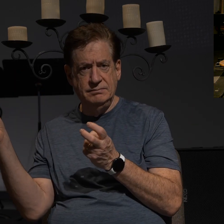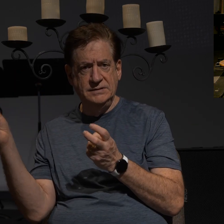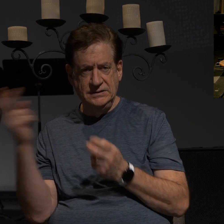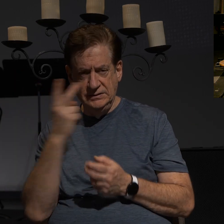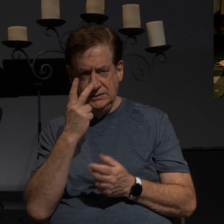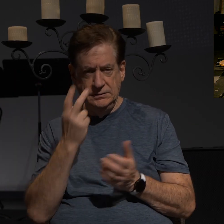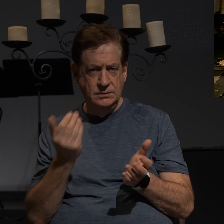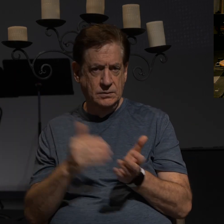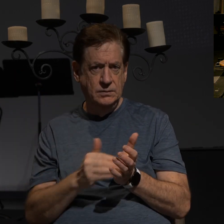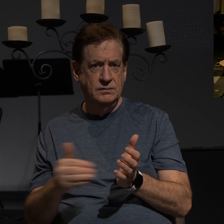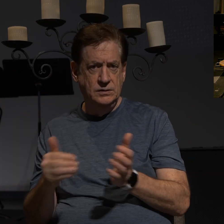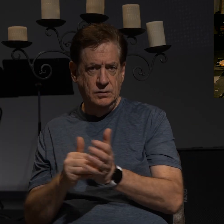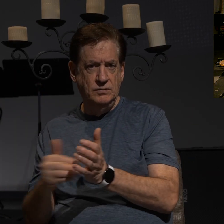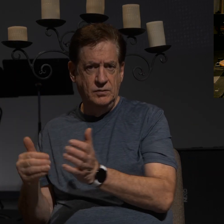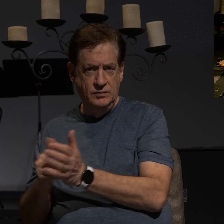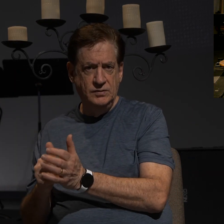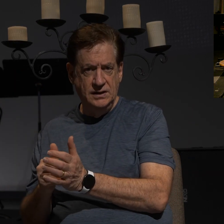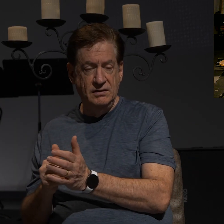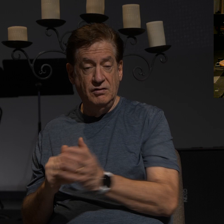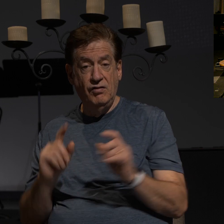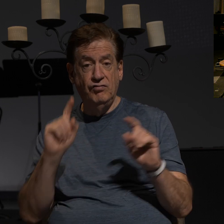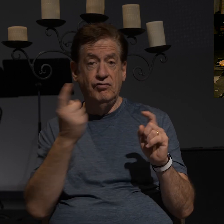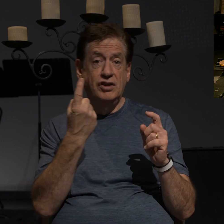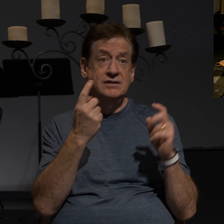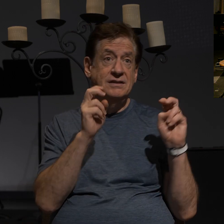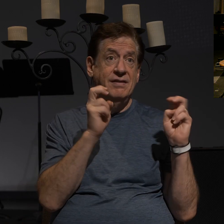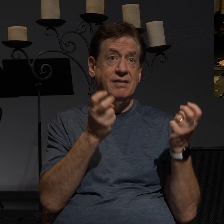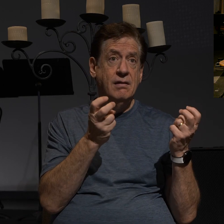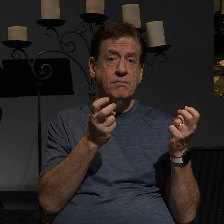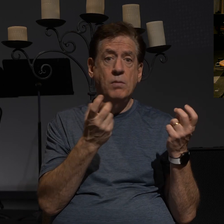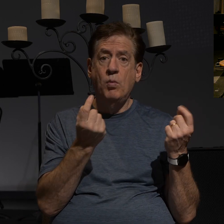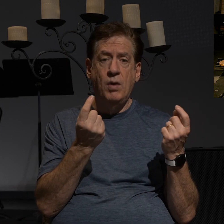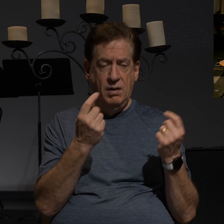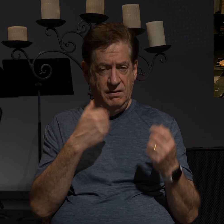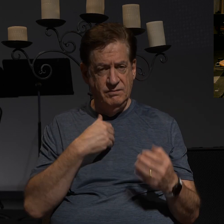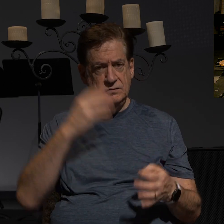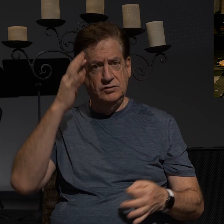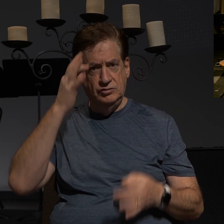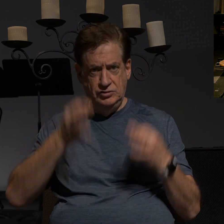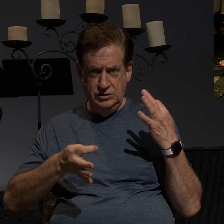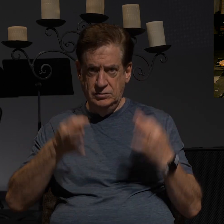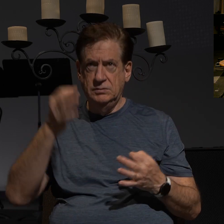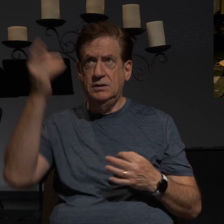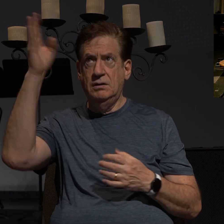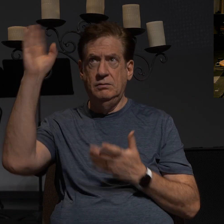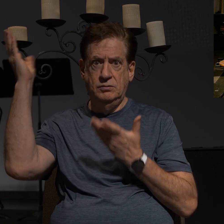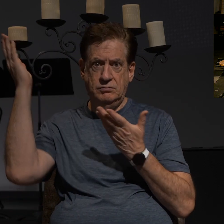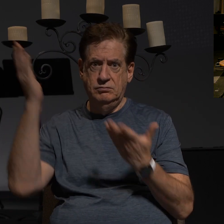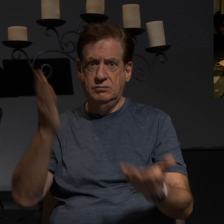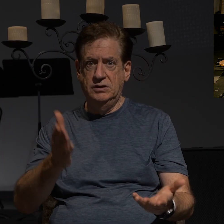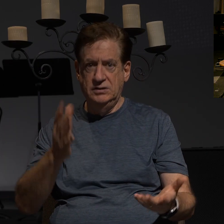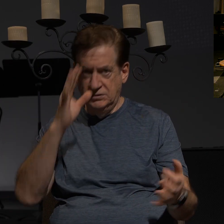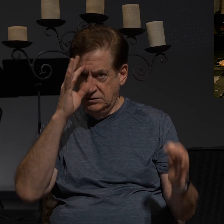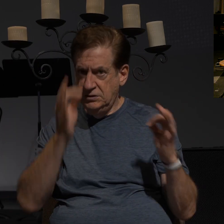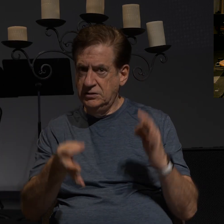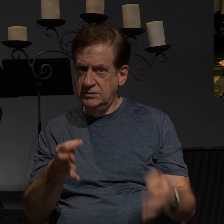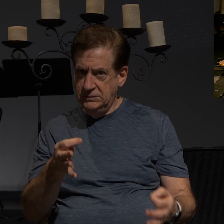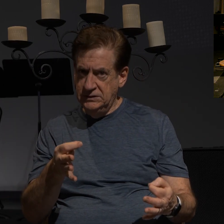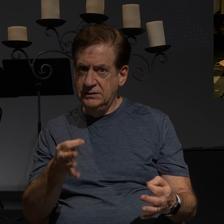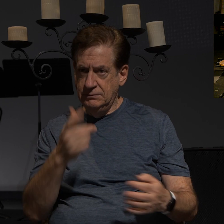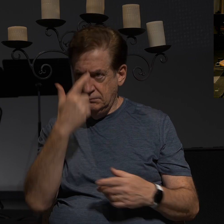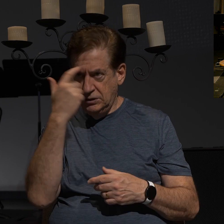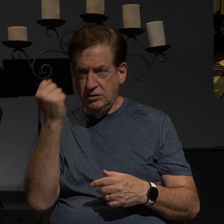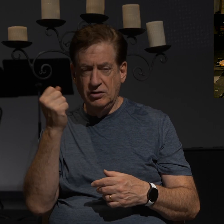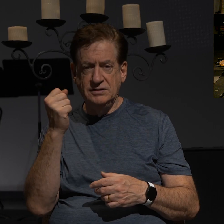and over and over again. The first one is that there is judgment. God is going to bring judgment because of